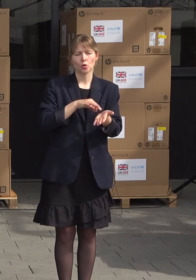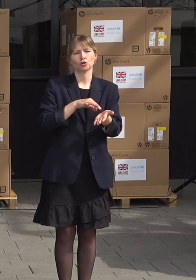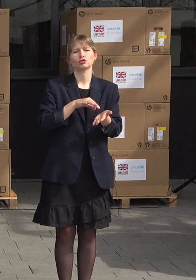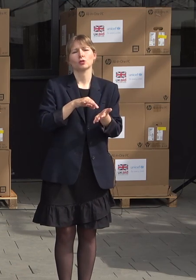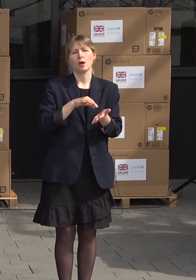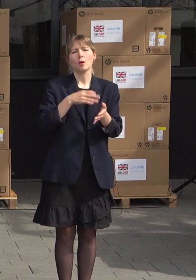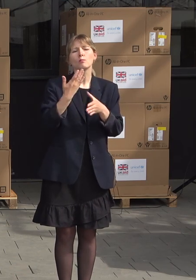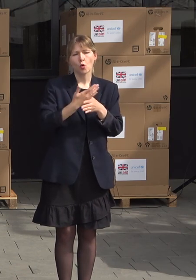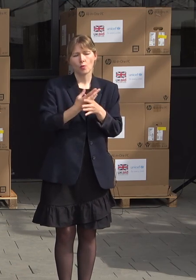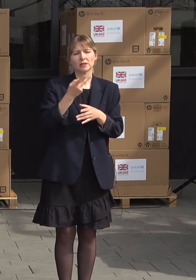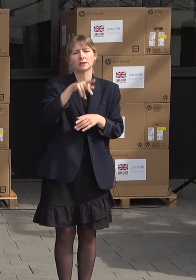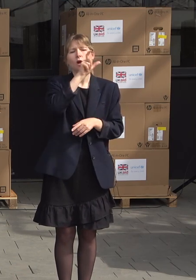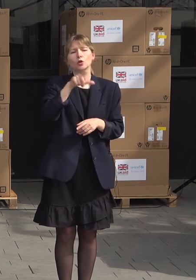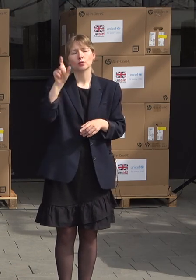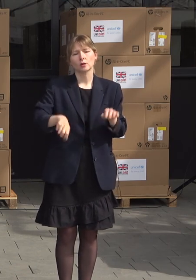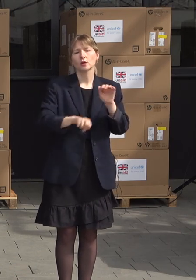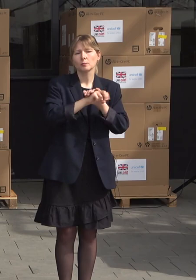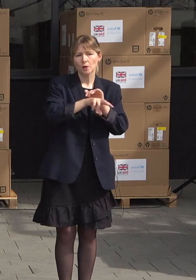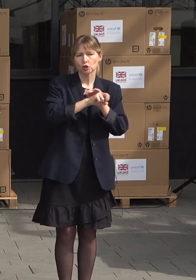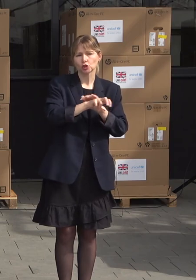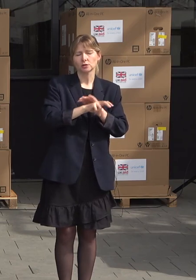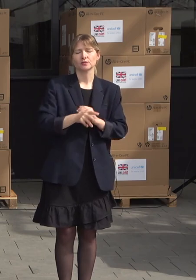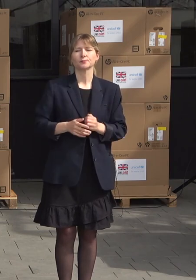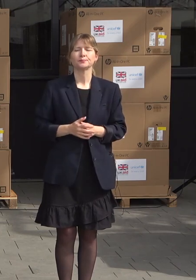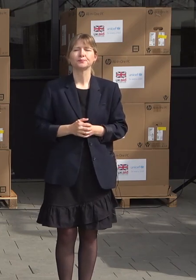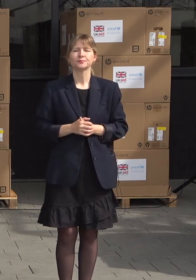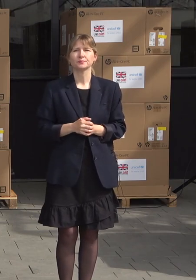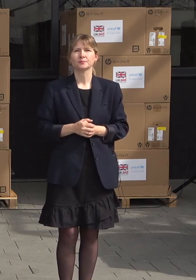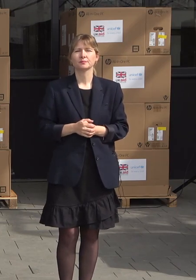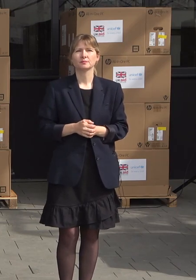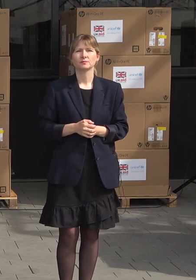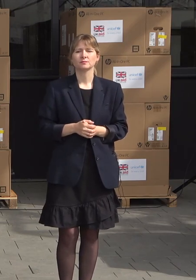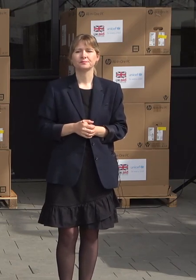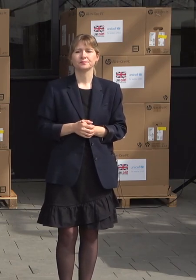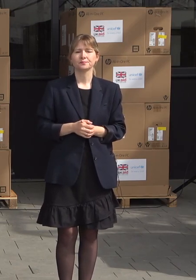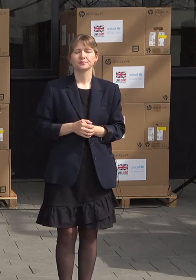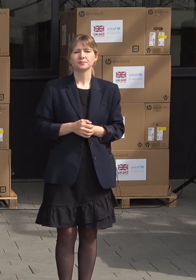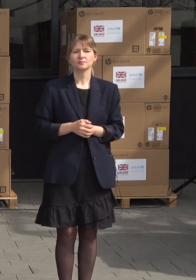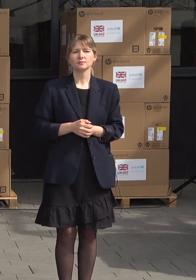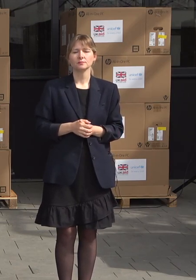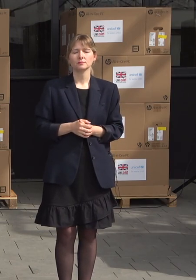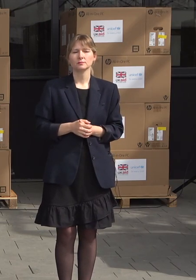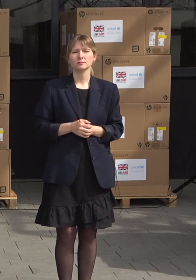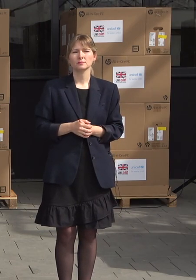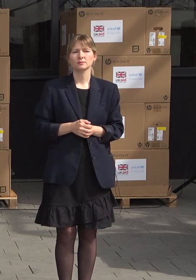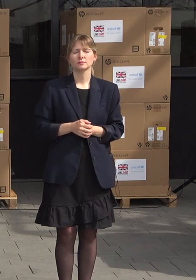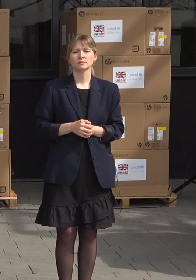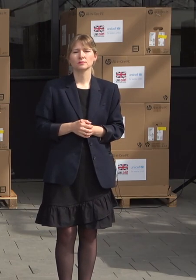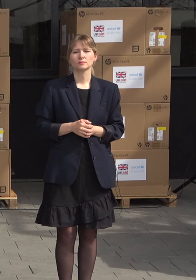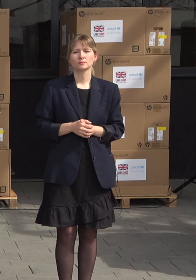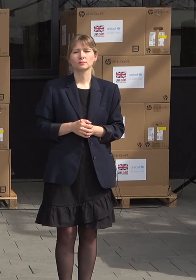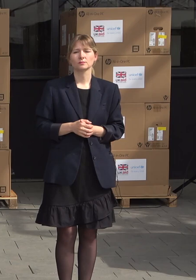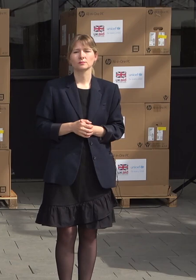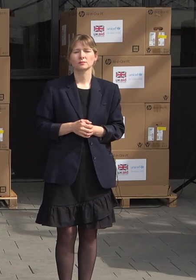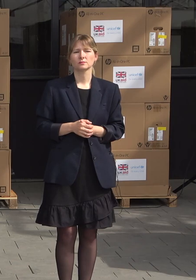And that's why it's really important for us that we're also supporting Moldovan households who've been affected